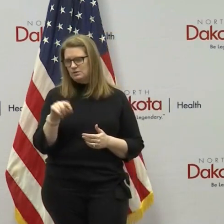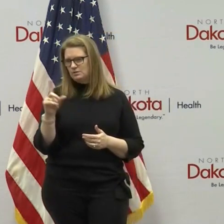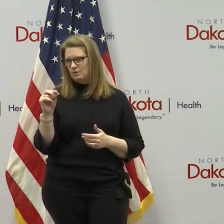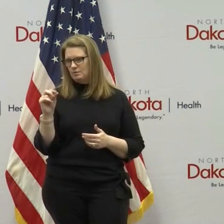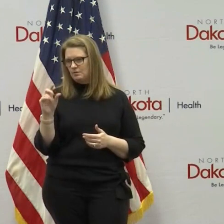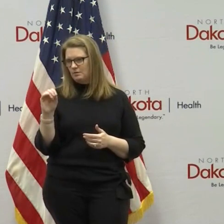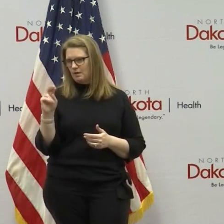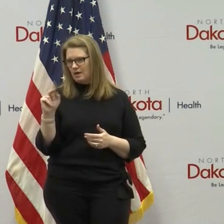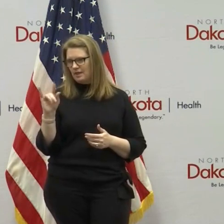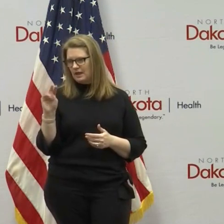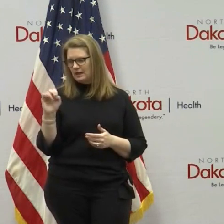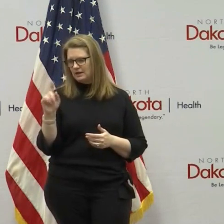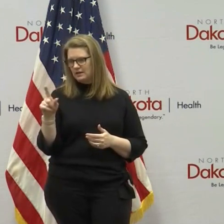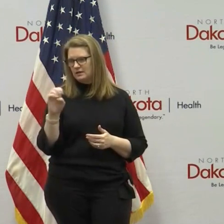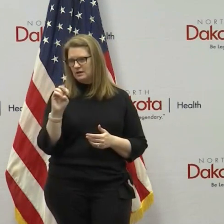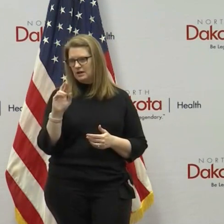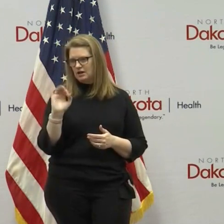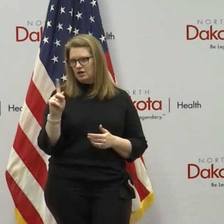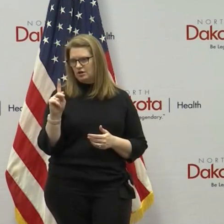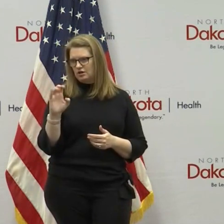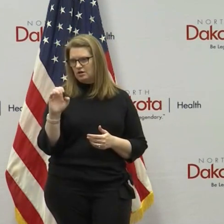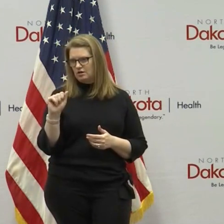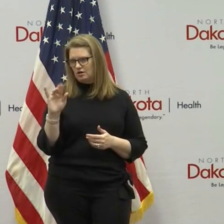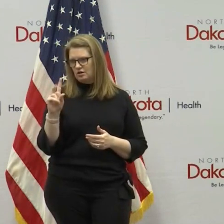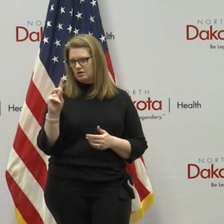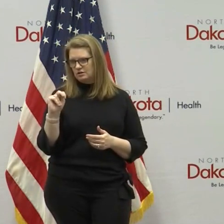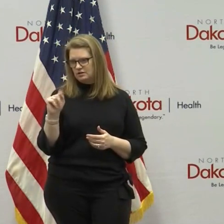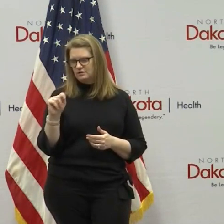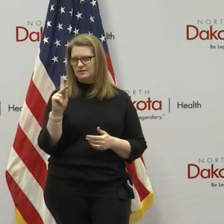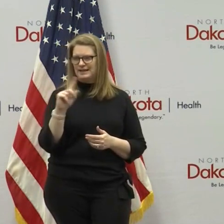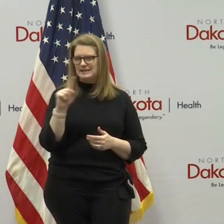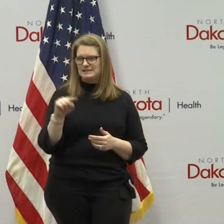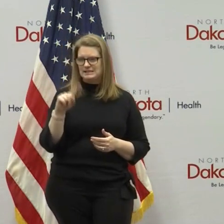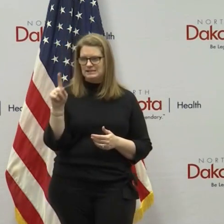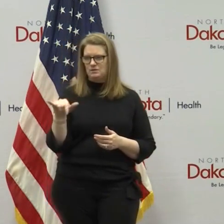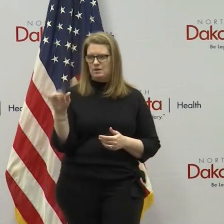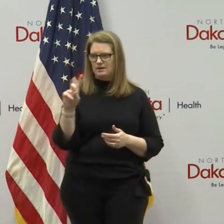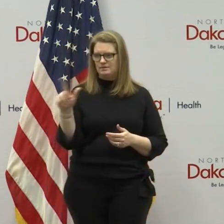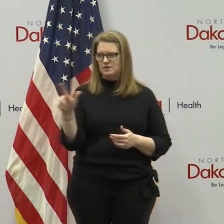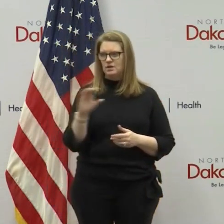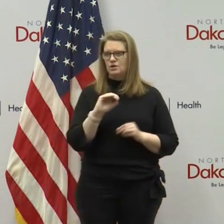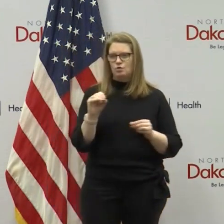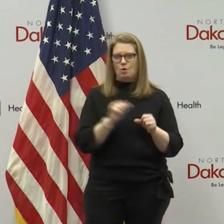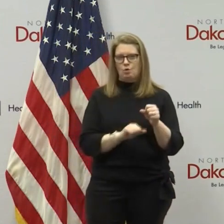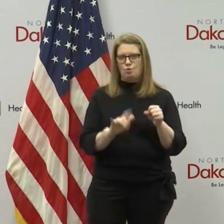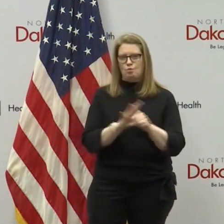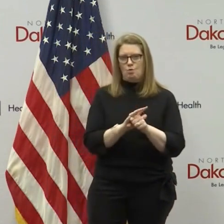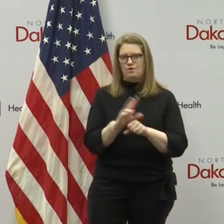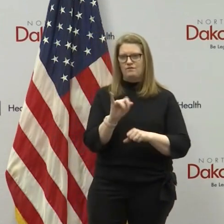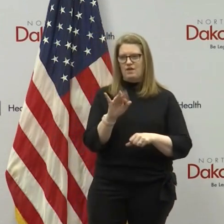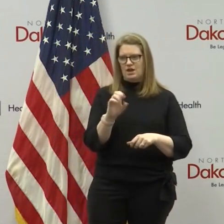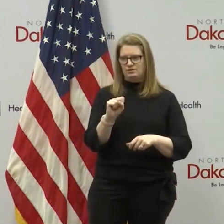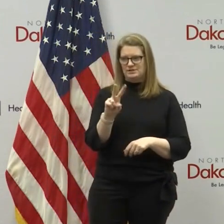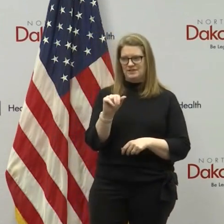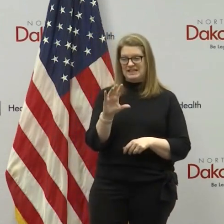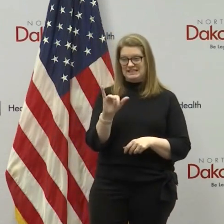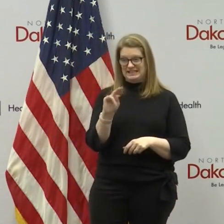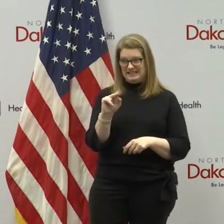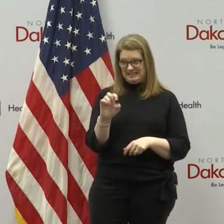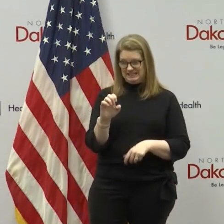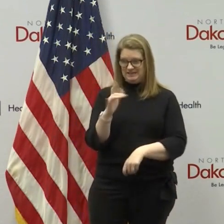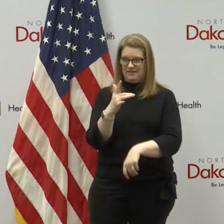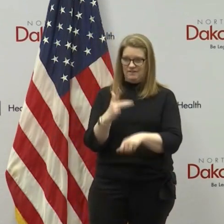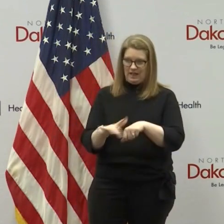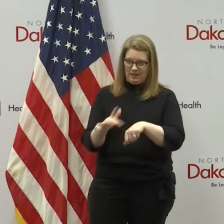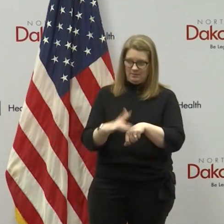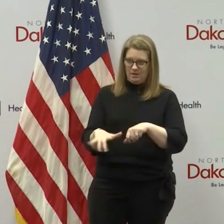from online. Eric Arndt with KZZY in Devils Lake. With no coronavirus vaccine available currently, and given